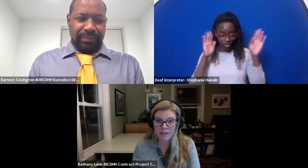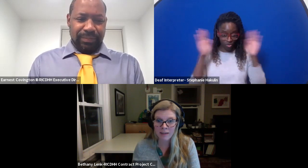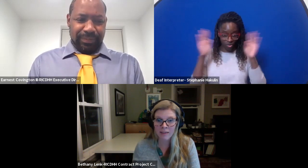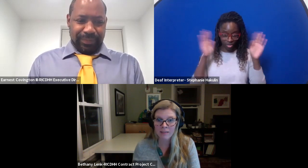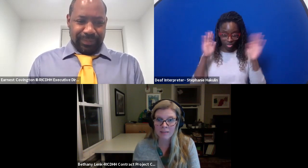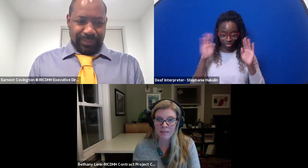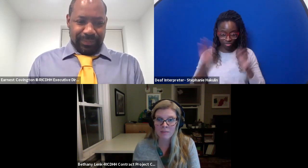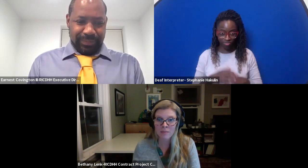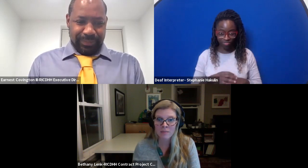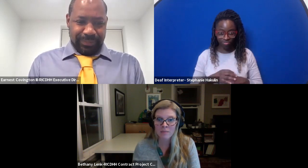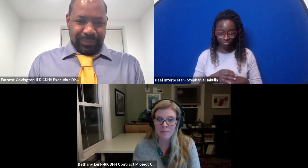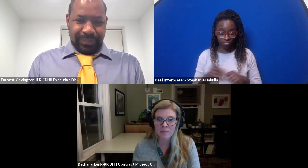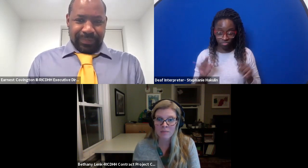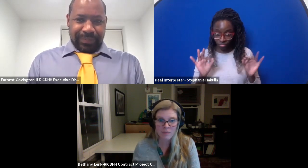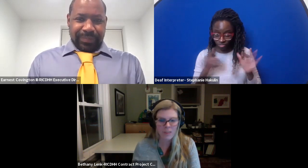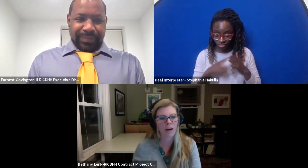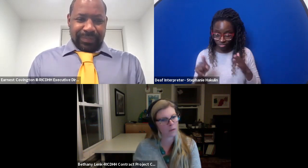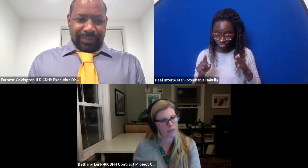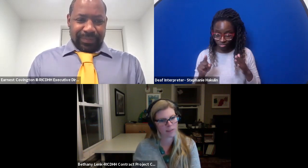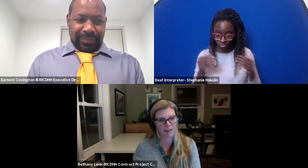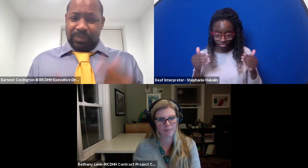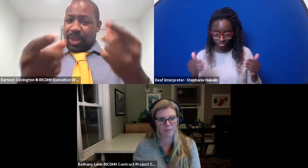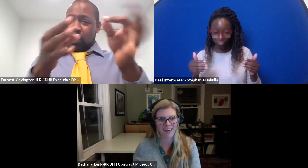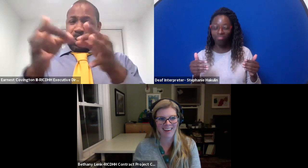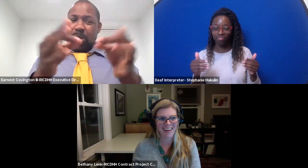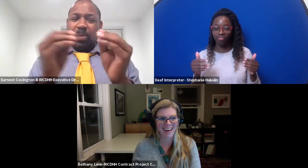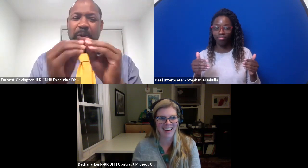I'm good. And Bethany, you're muted.